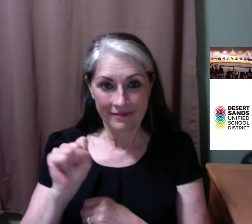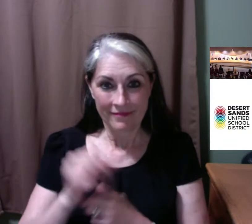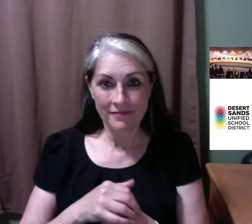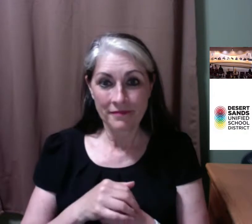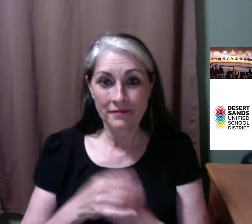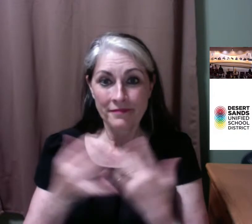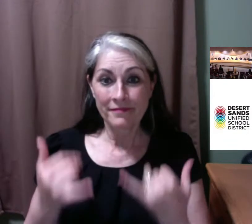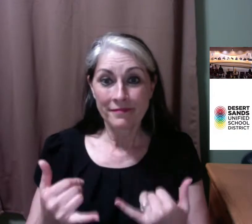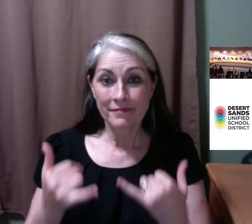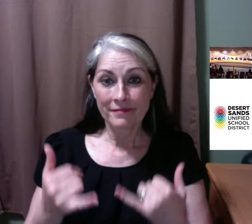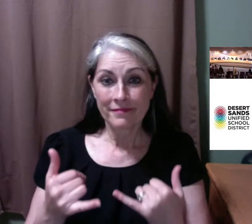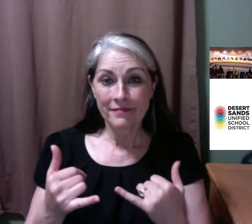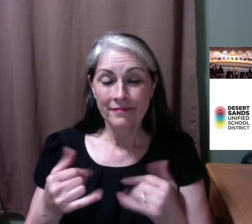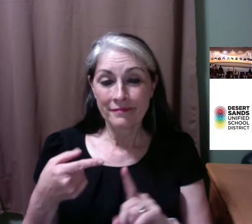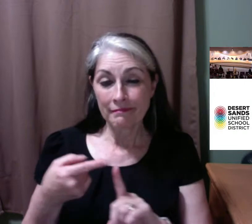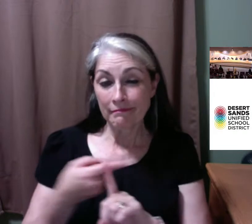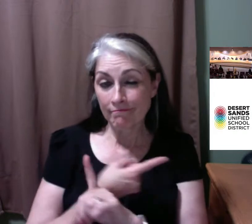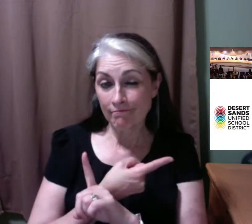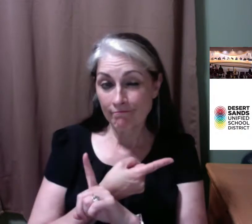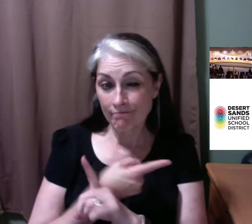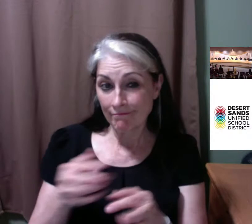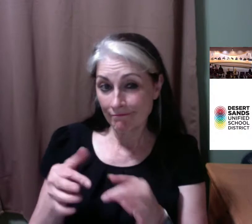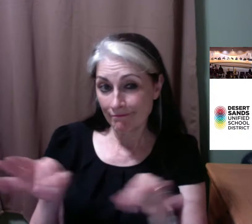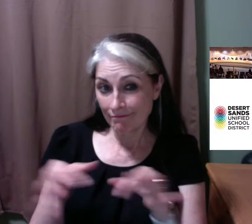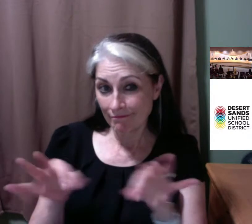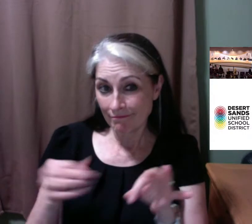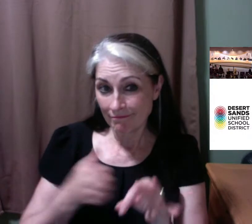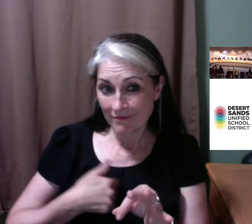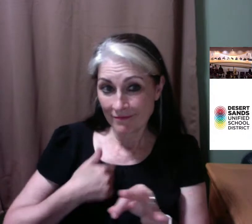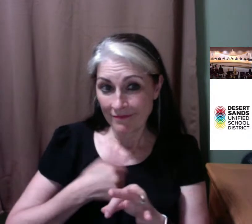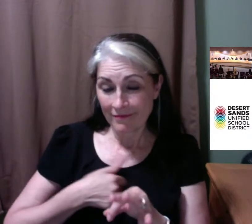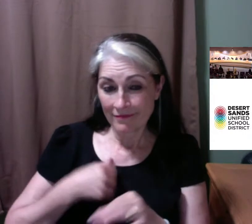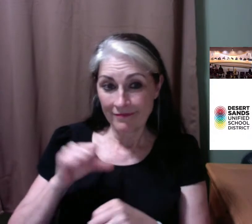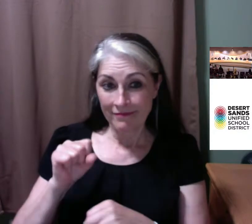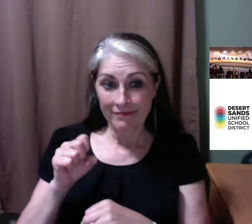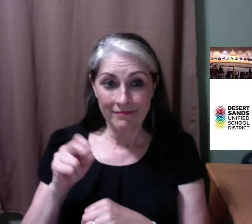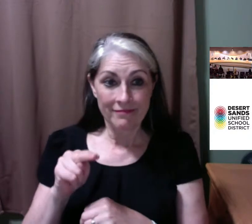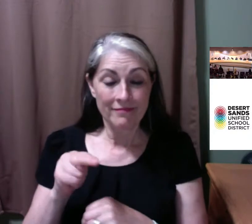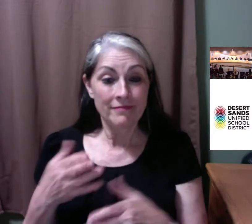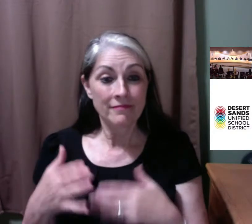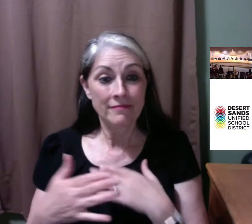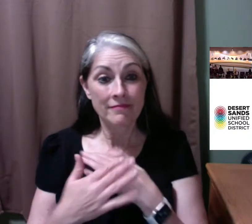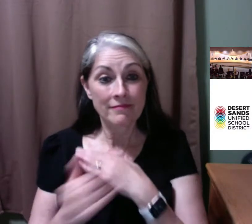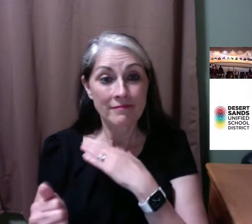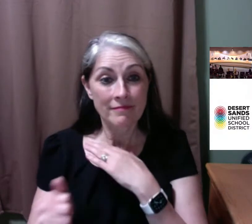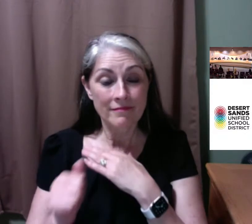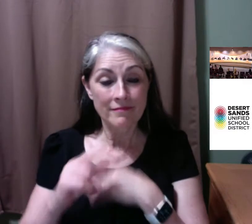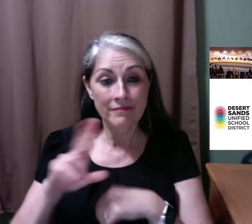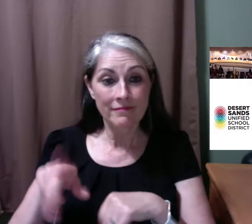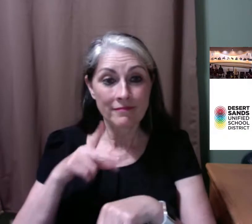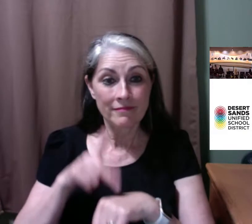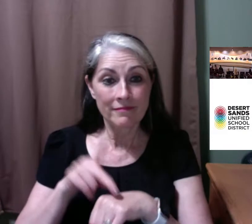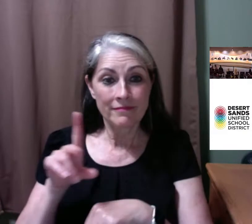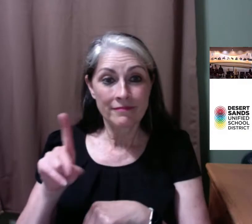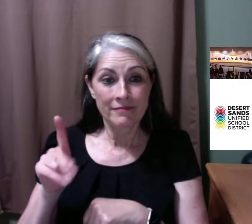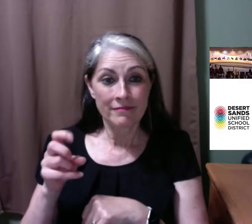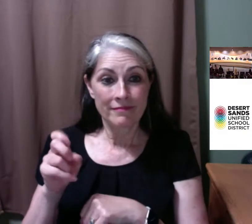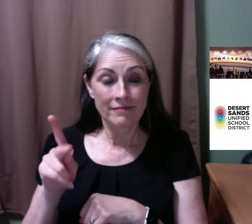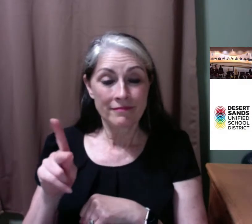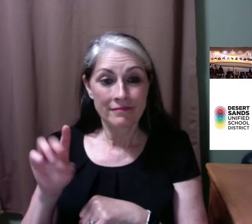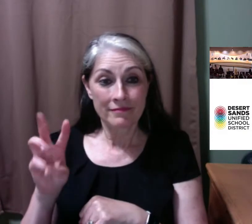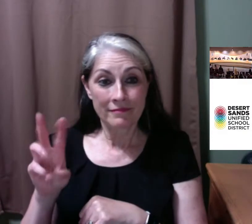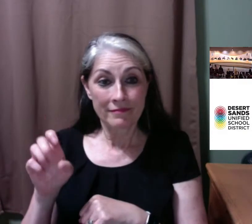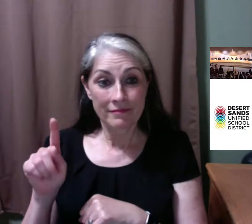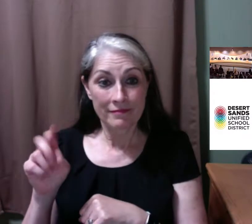I'm actually gonna veer off script for a minute. Sorry, Sean. And I'm going to call up Principal Derek Lawson, who'd like to make a